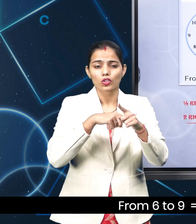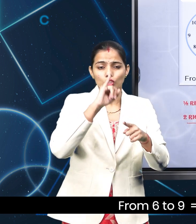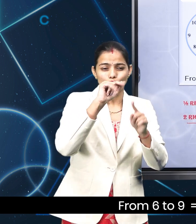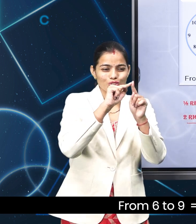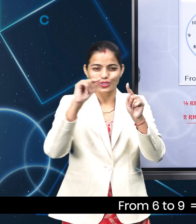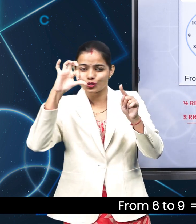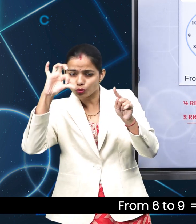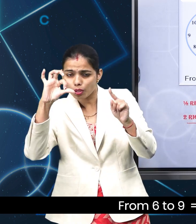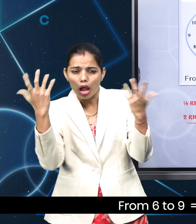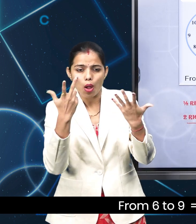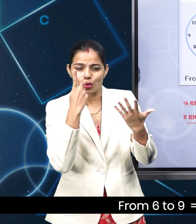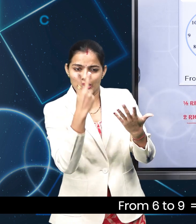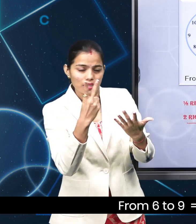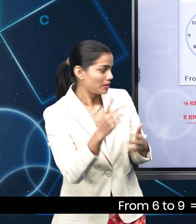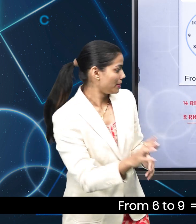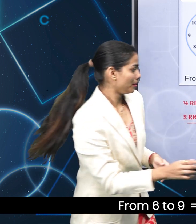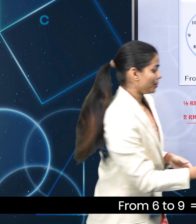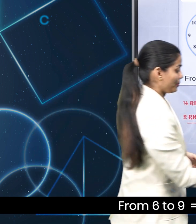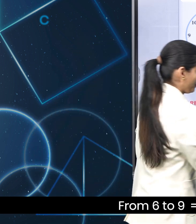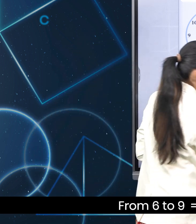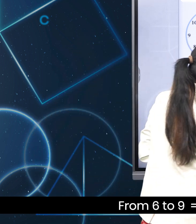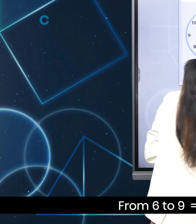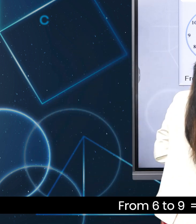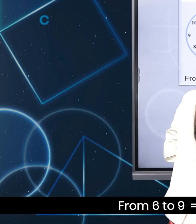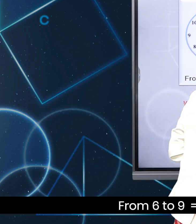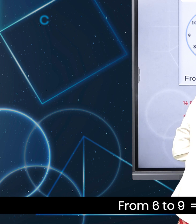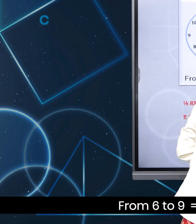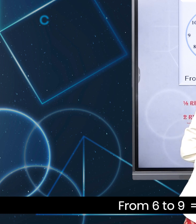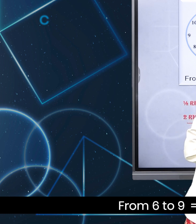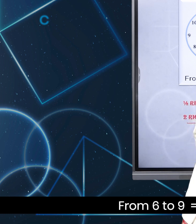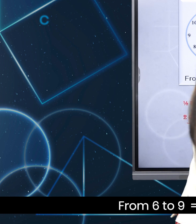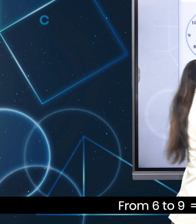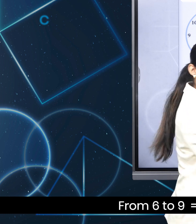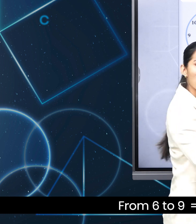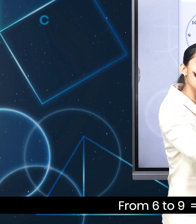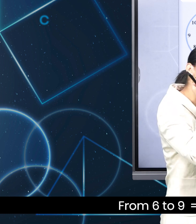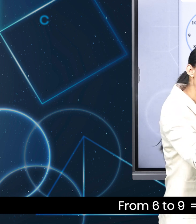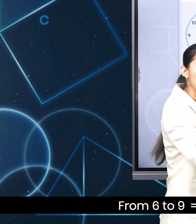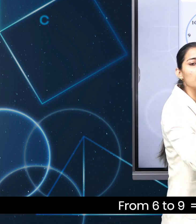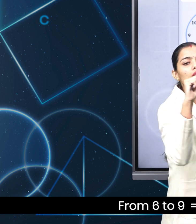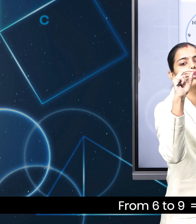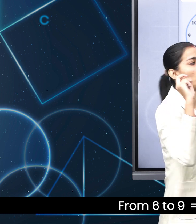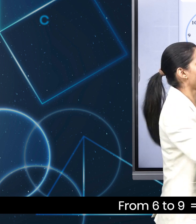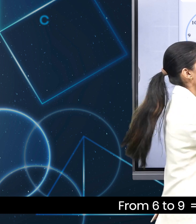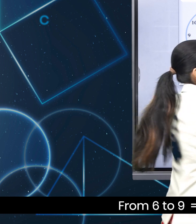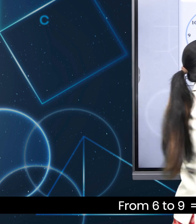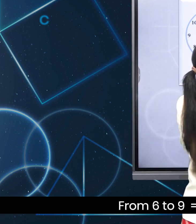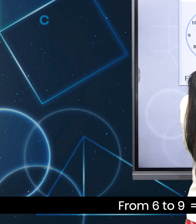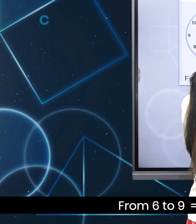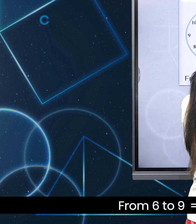From 6 to 9, 1/4 revolution is equal to 1 right angle.